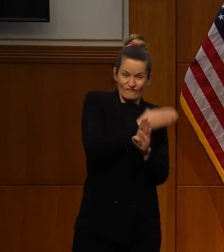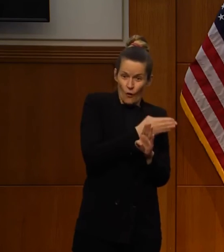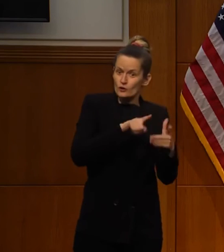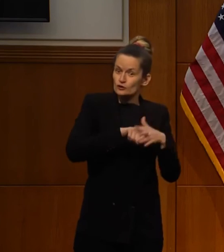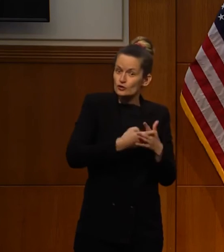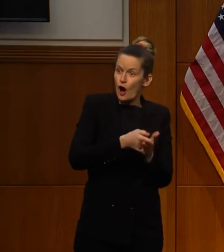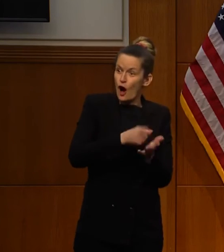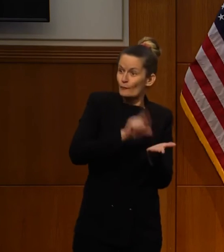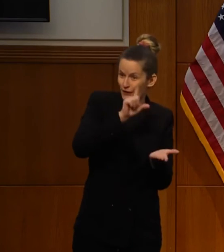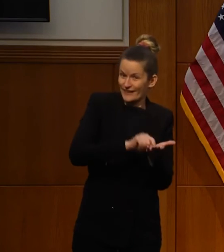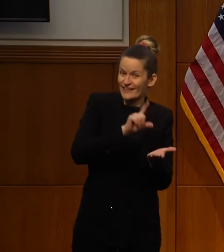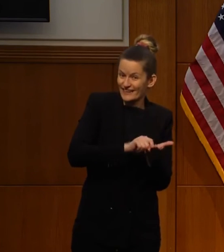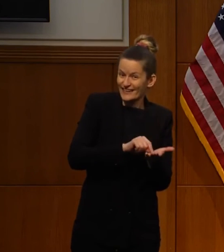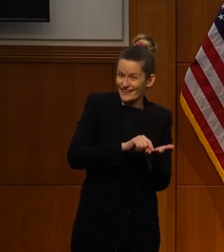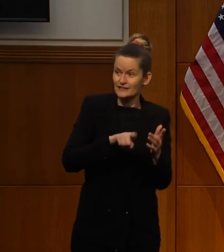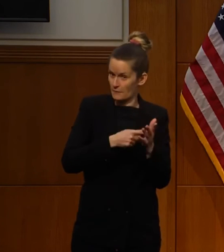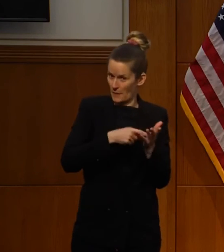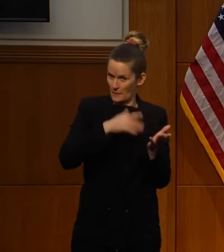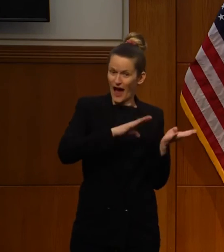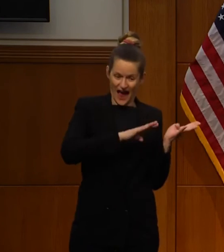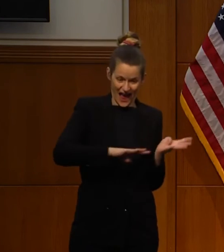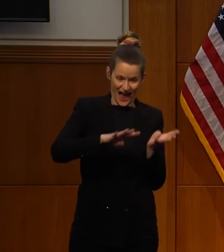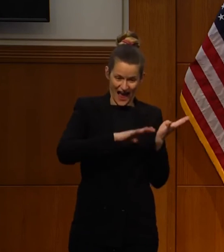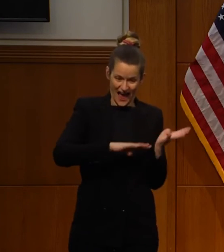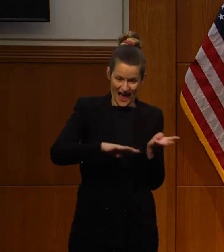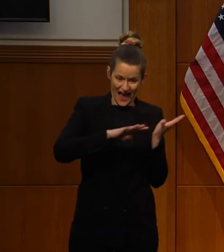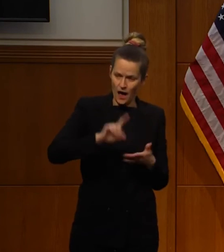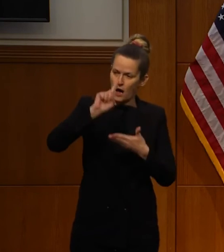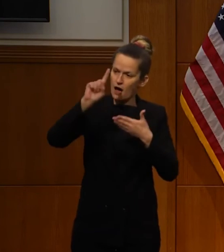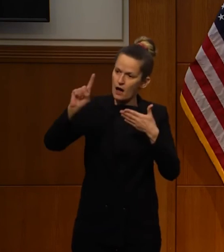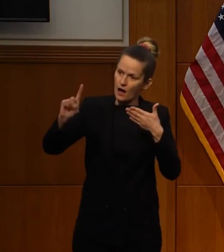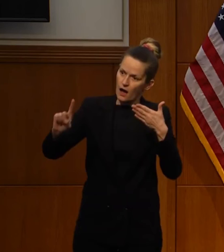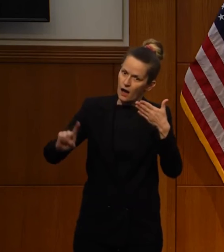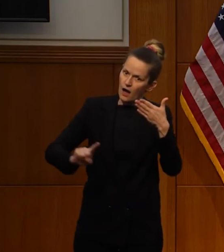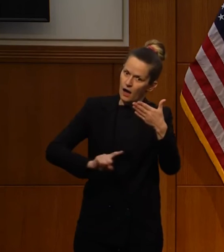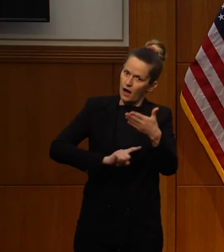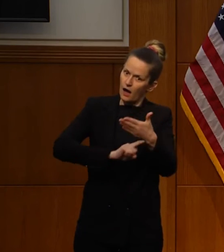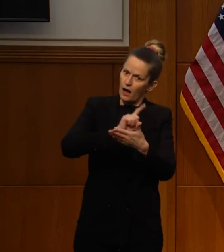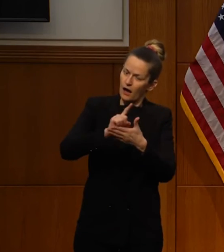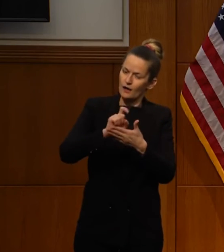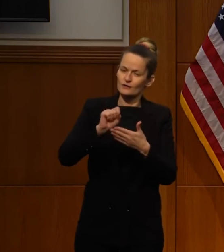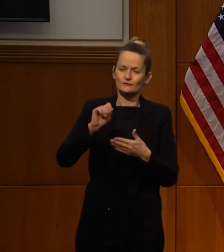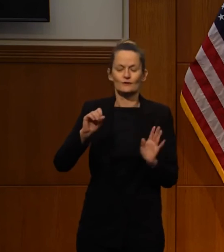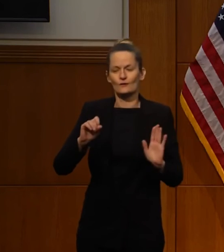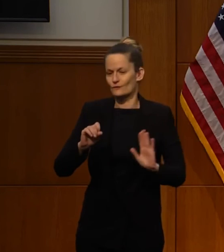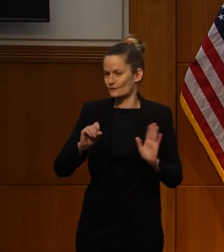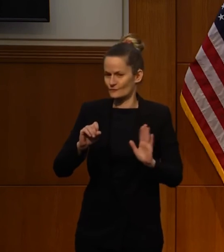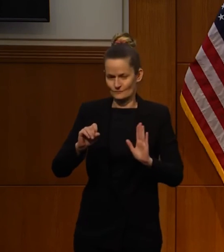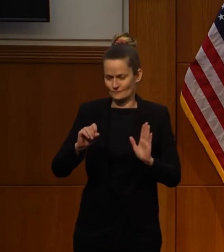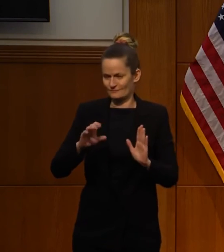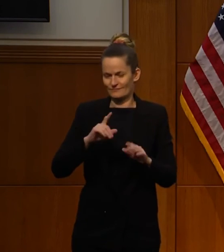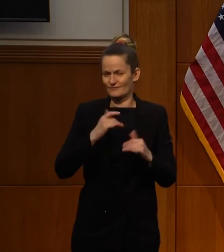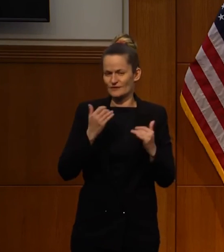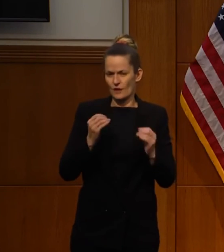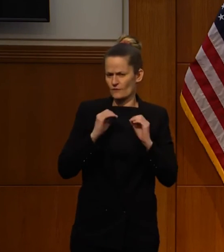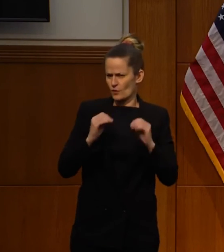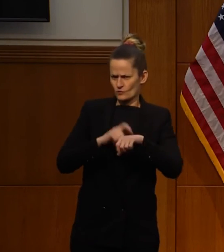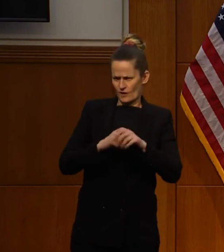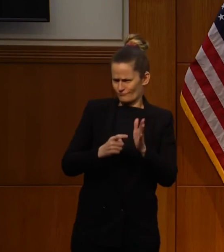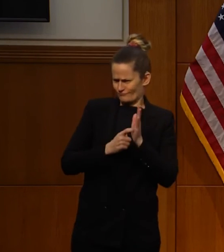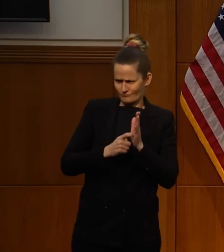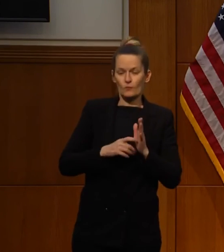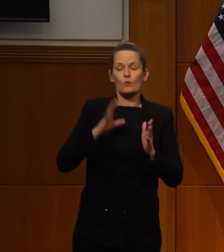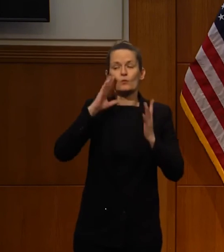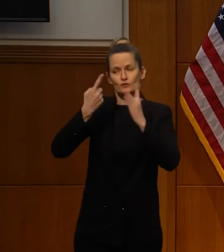it is not an immediate quick process. It takes a minute, but we've asked them to go ahead and get that process started at 7. We've also asked them to start that for